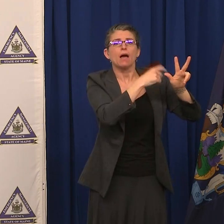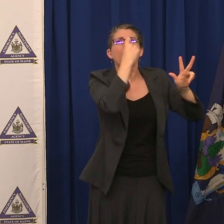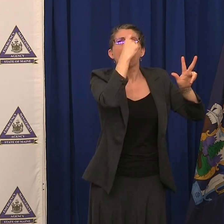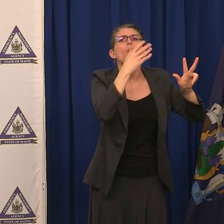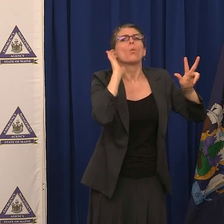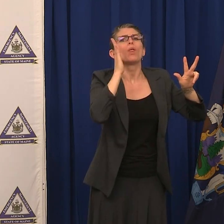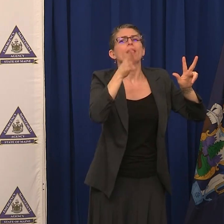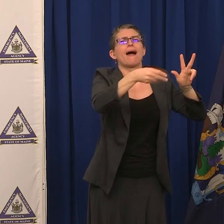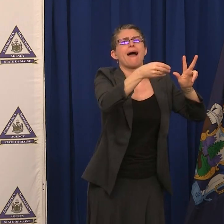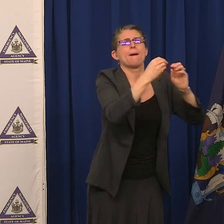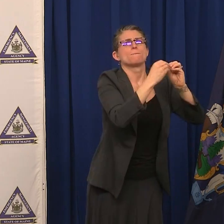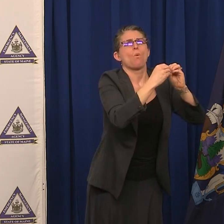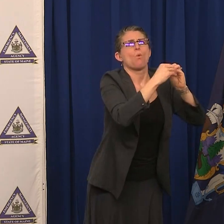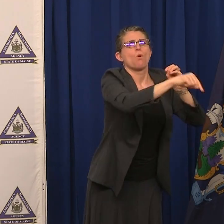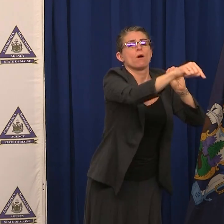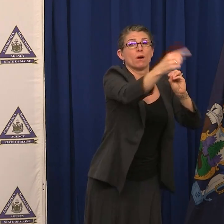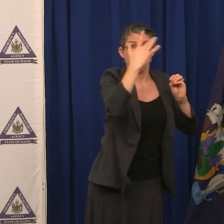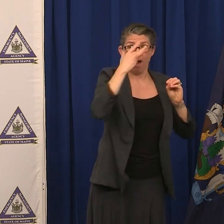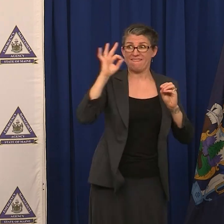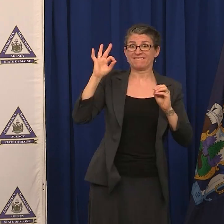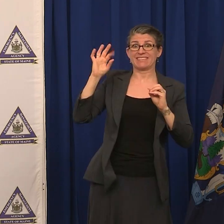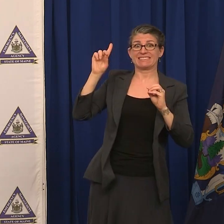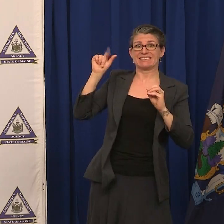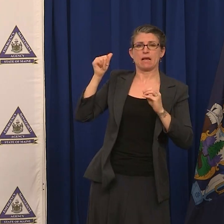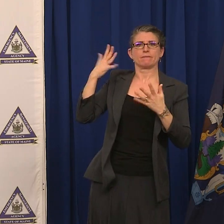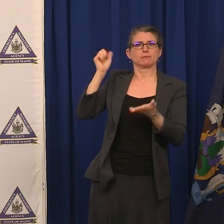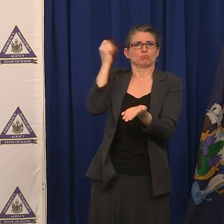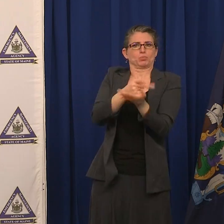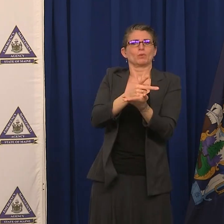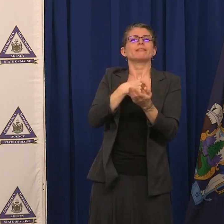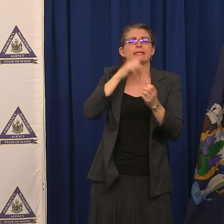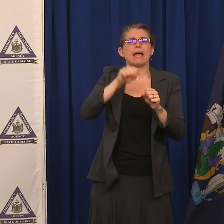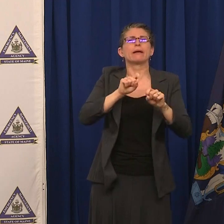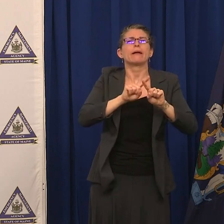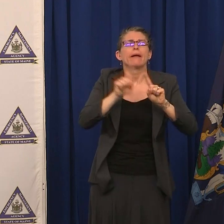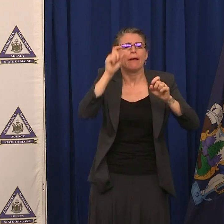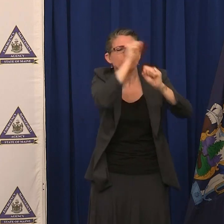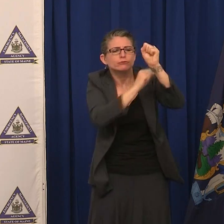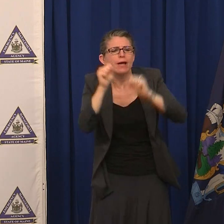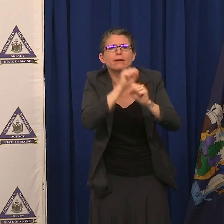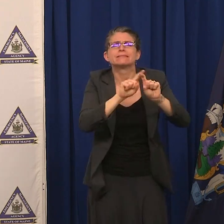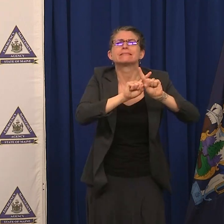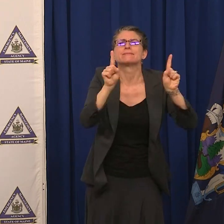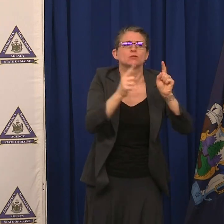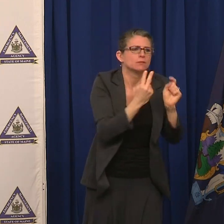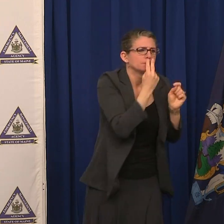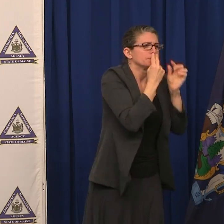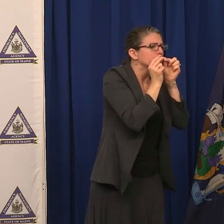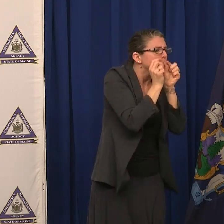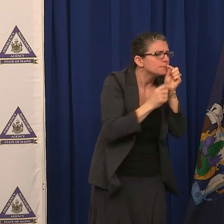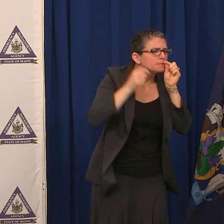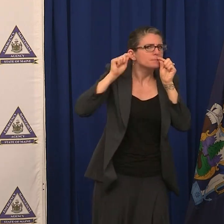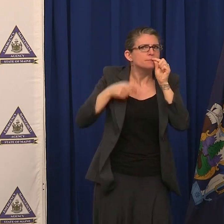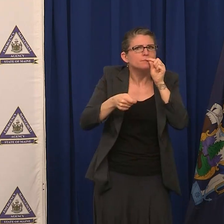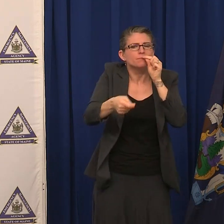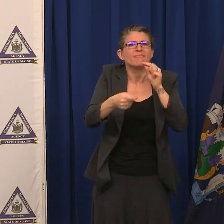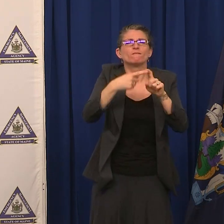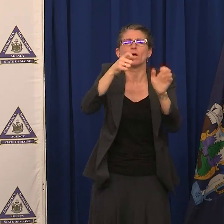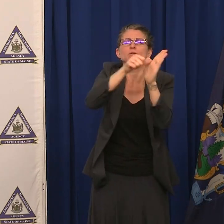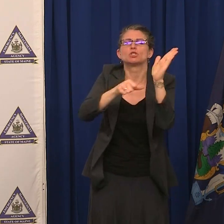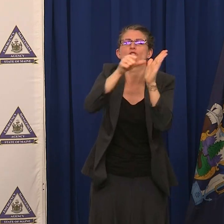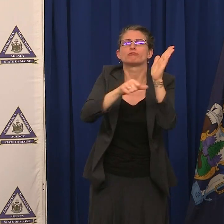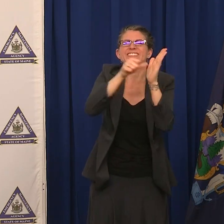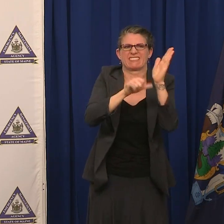ill patients. These are things like breathing machines that might be in operating rooms. Maine CDC is currently aware